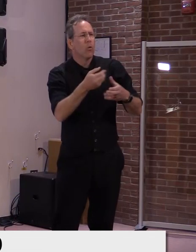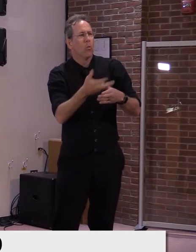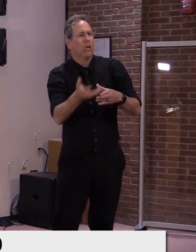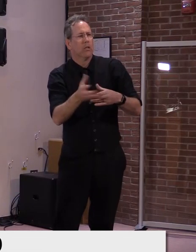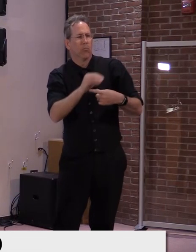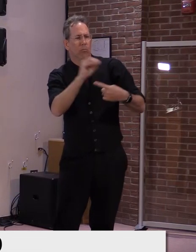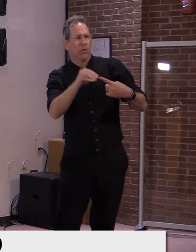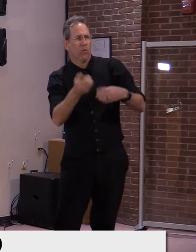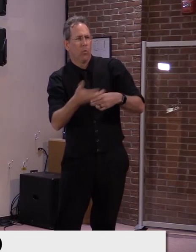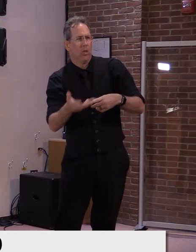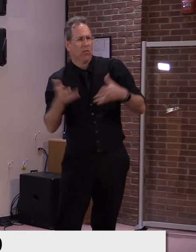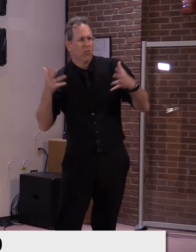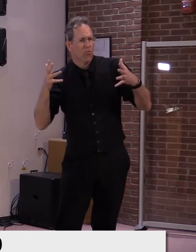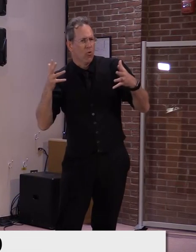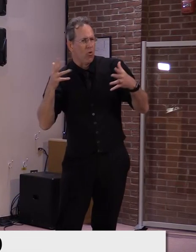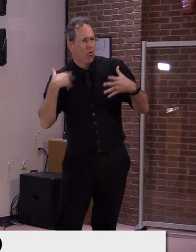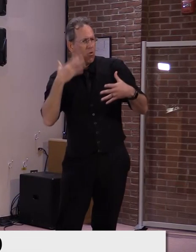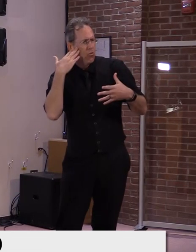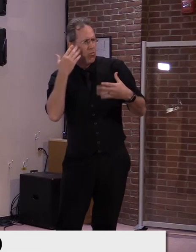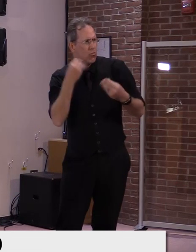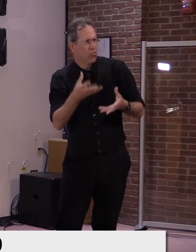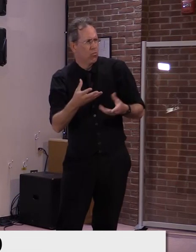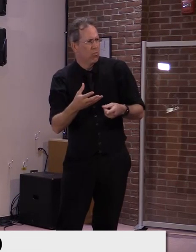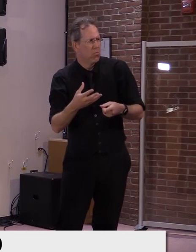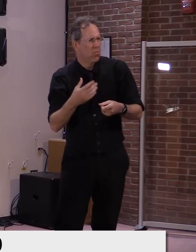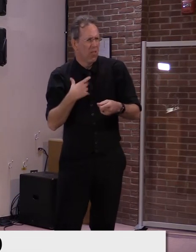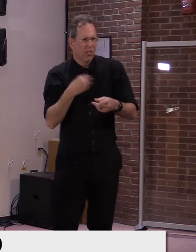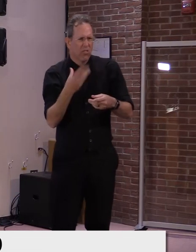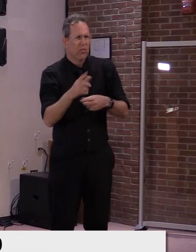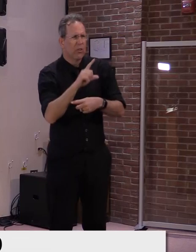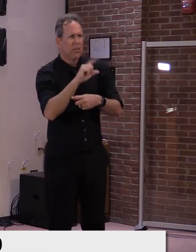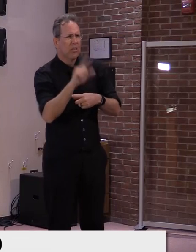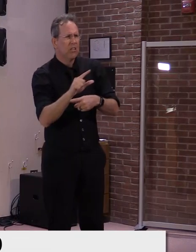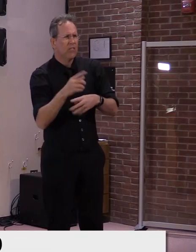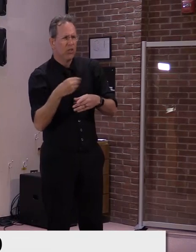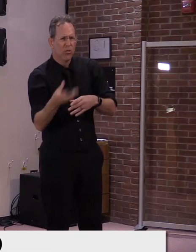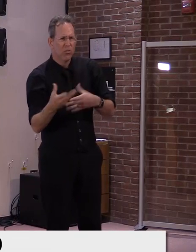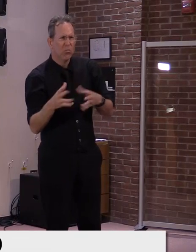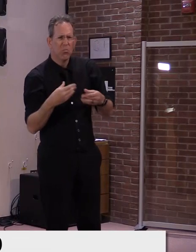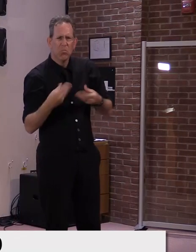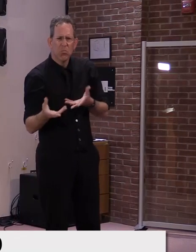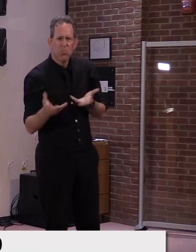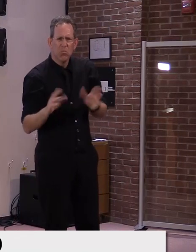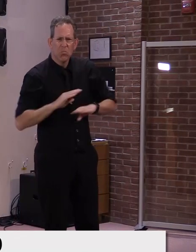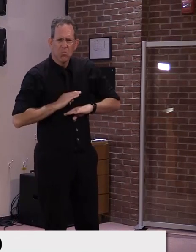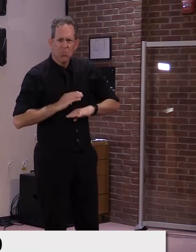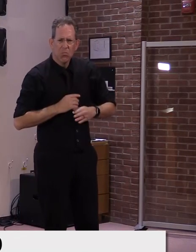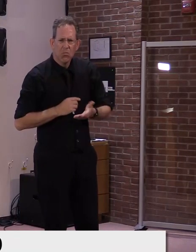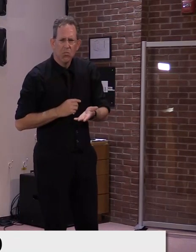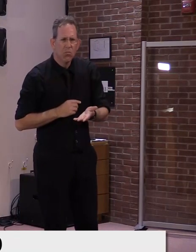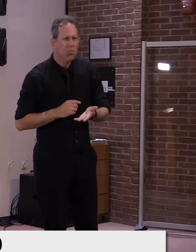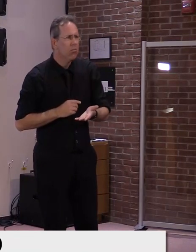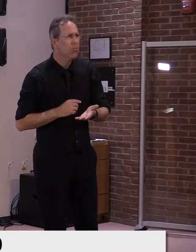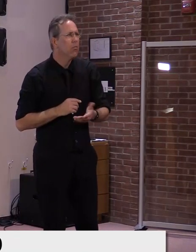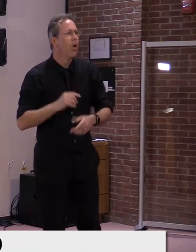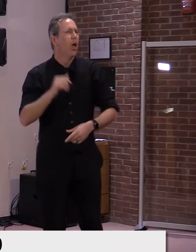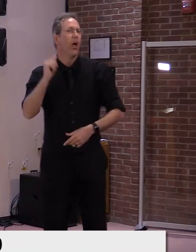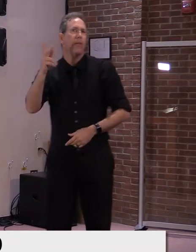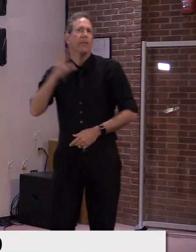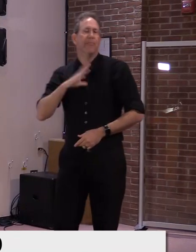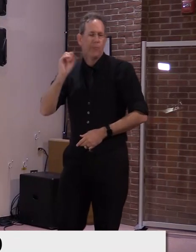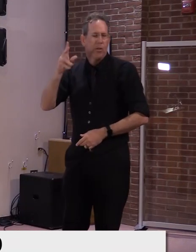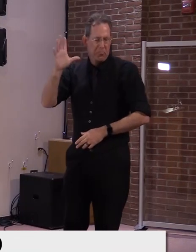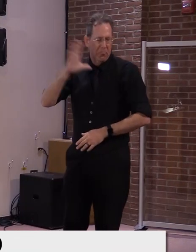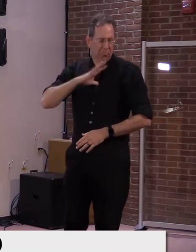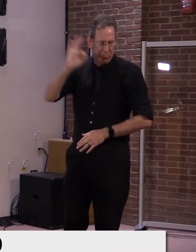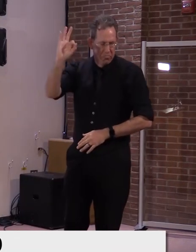Okay, I guess I'll ask for that one too at some point. Okay. Thank you. Okay.